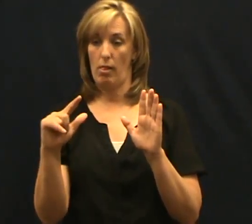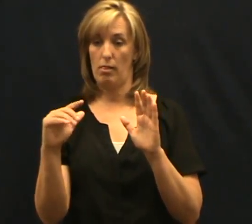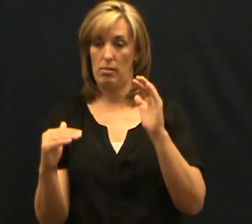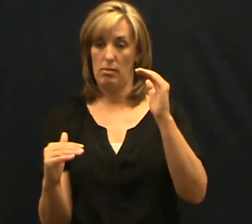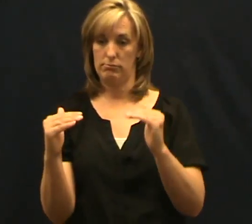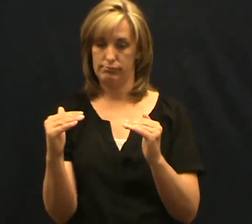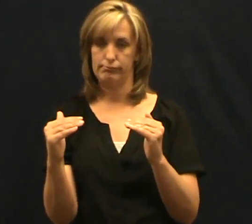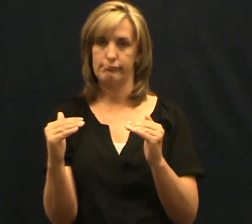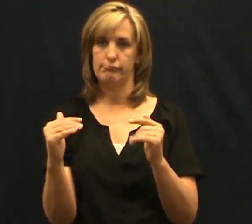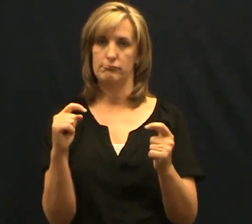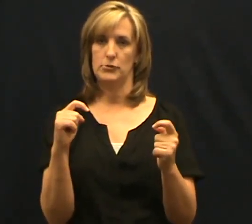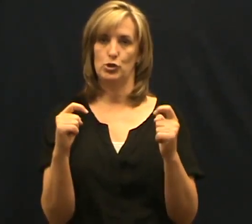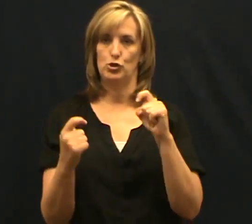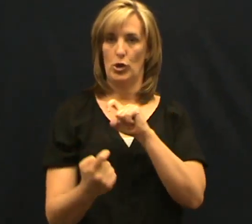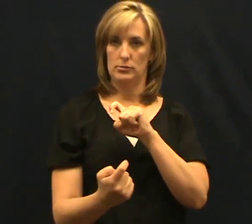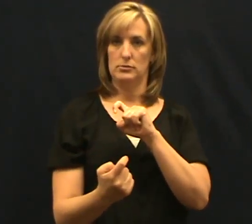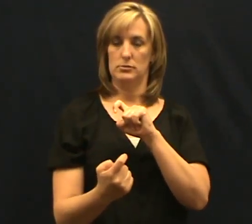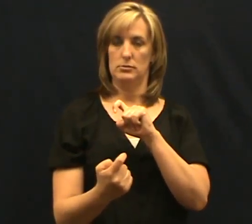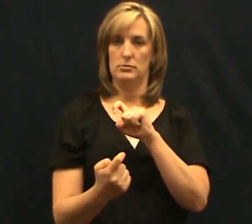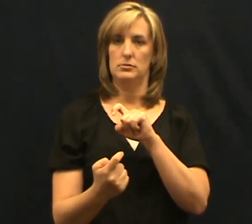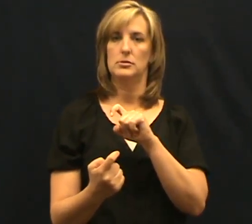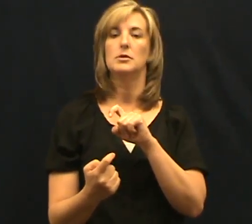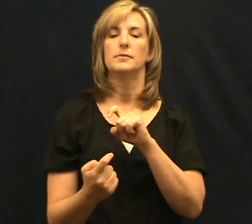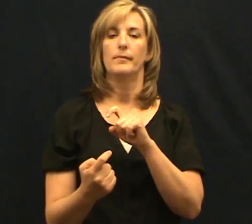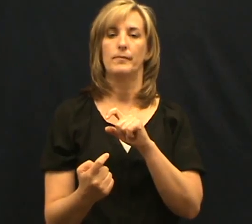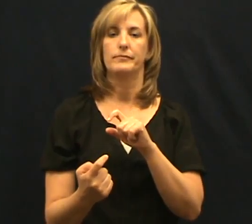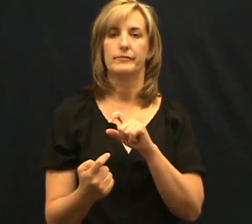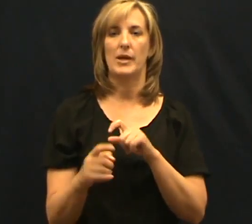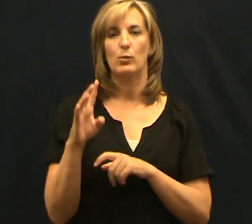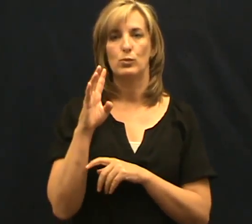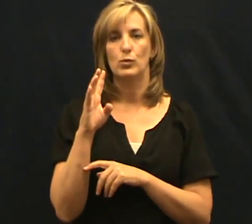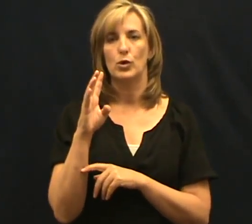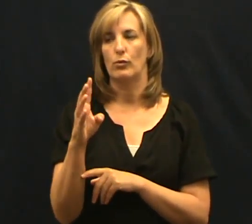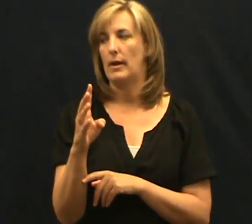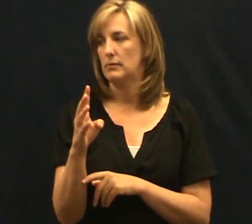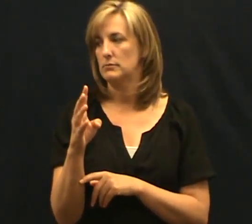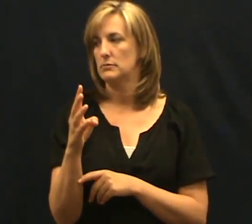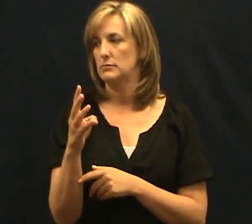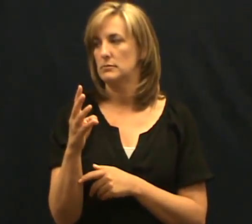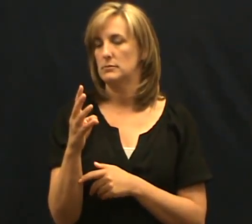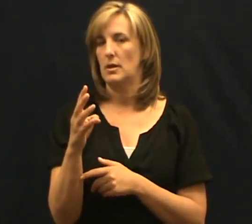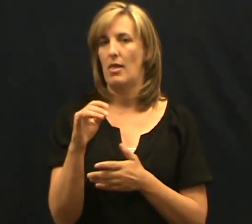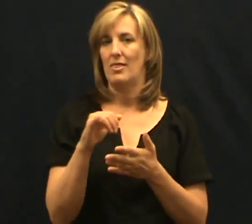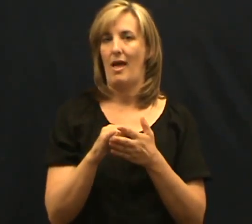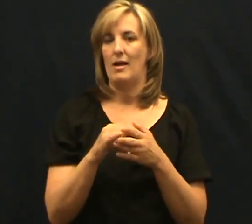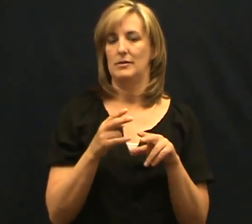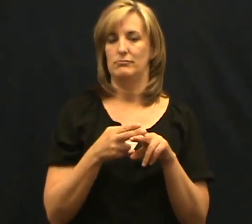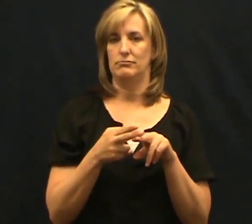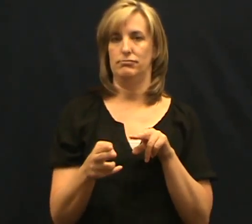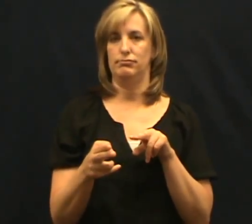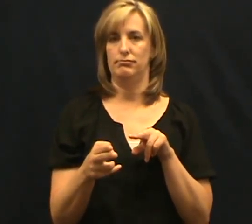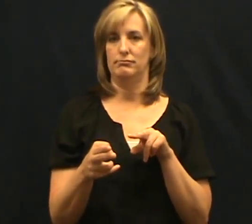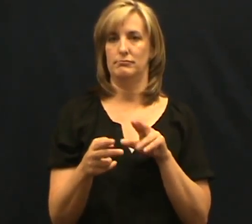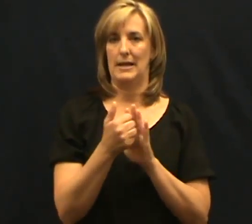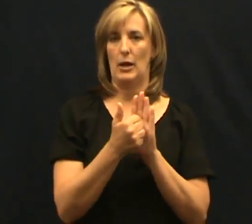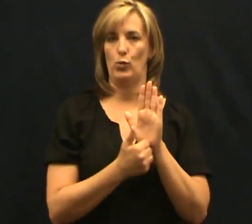an adjusted trial balance, and then we create financial statements at the end of the month. Well, at the end of the year, we also,